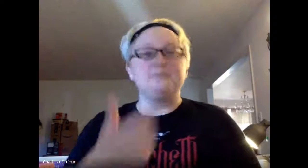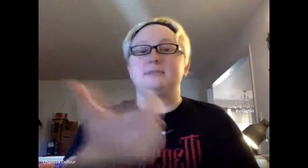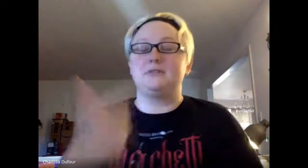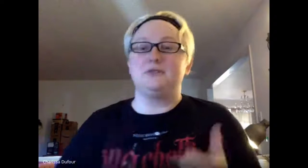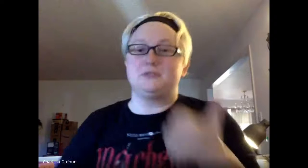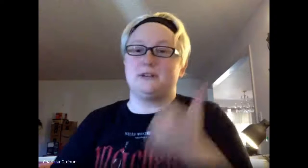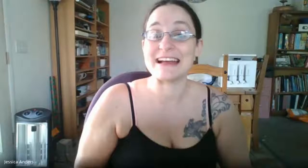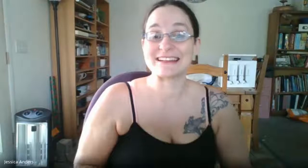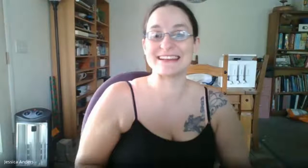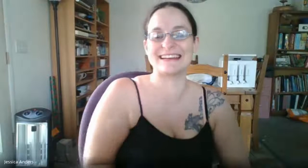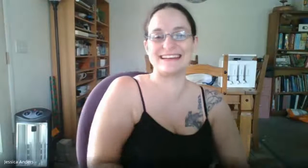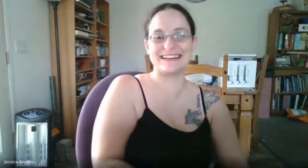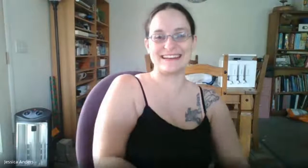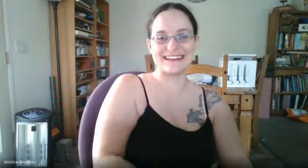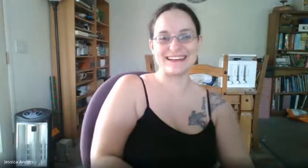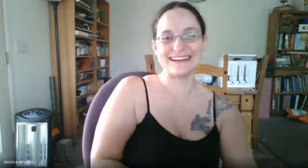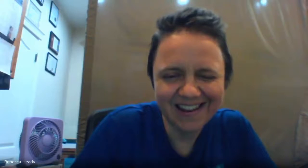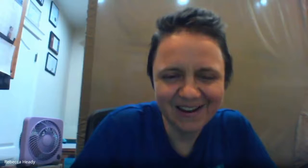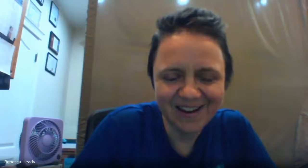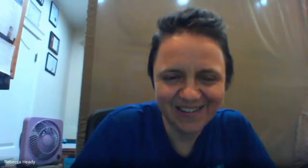right? Right hand. There you go.